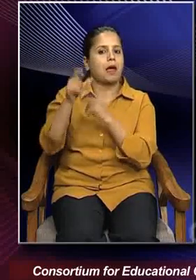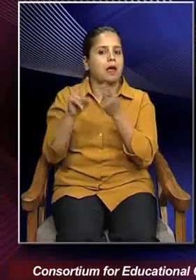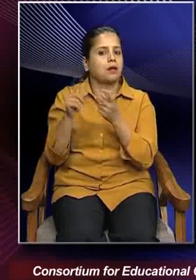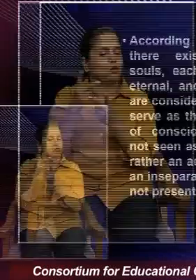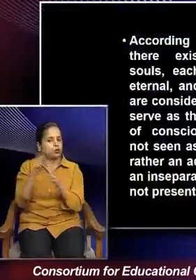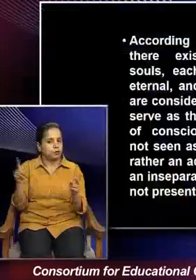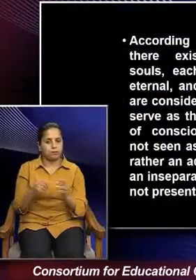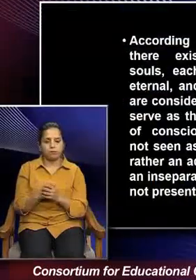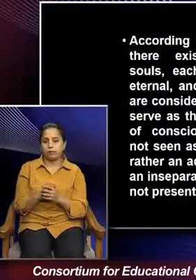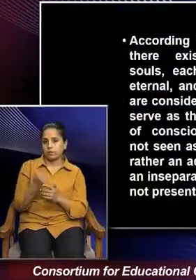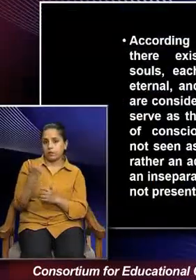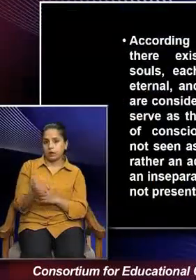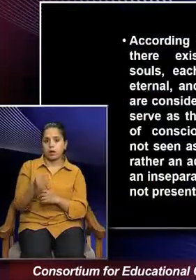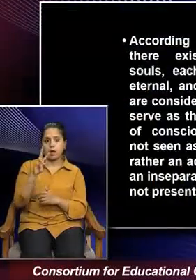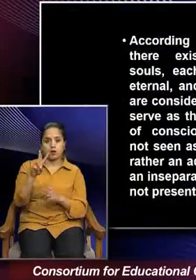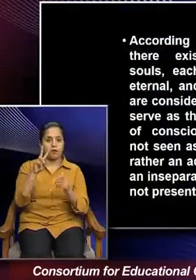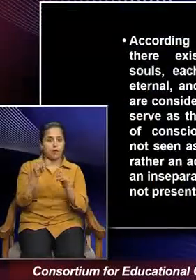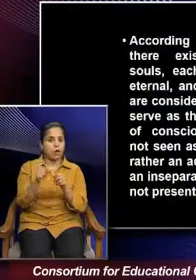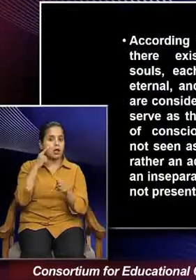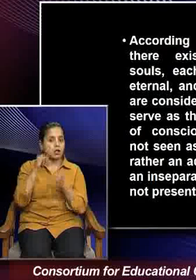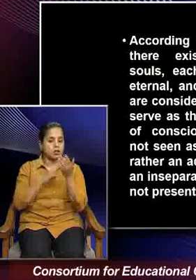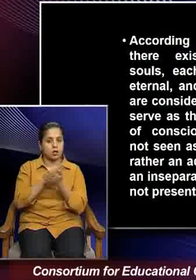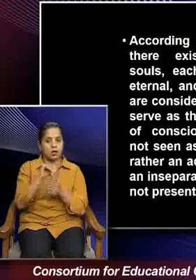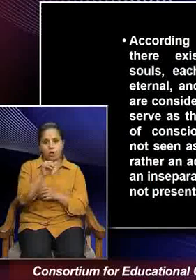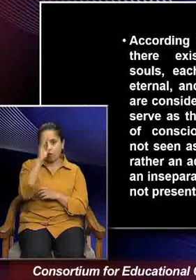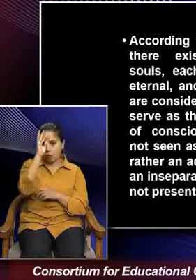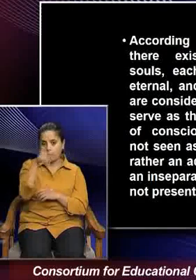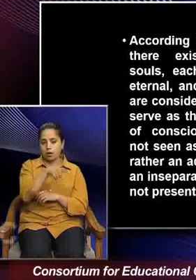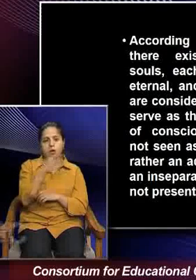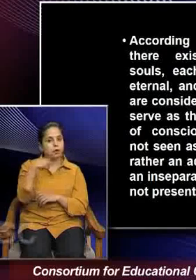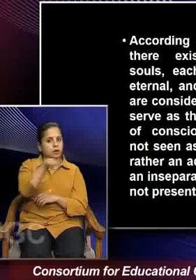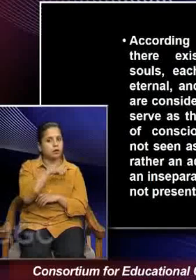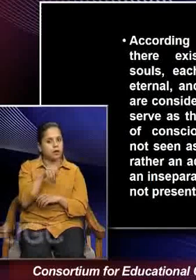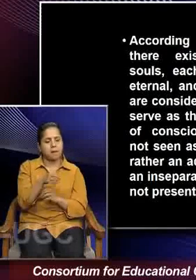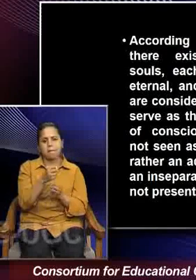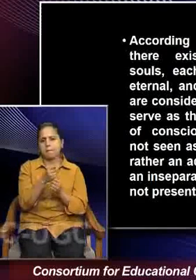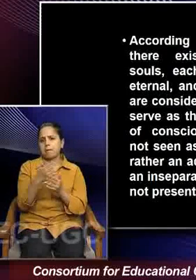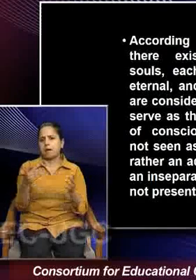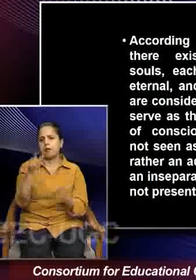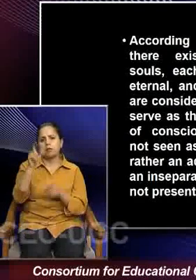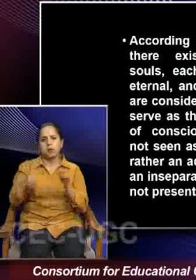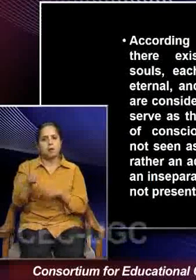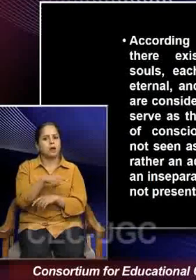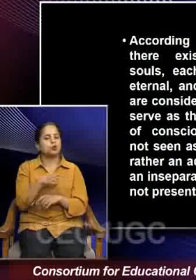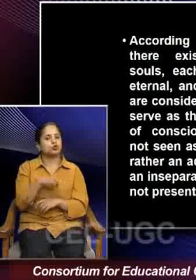Now, according to Vaiśeṣika philosophy, there exist innumerable individual